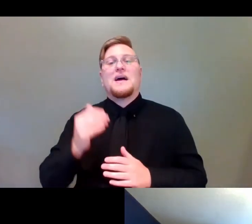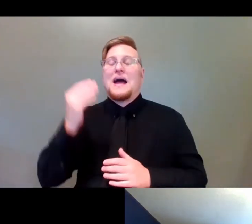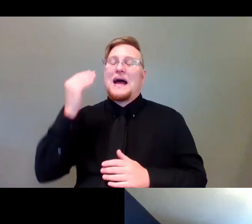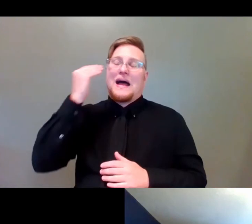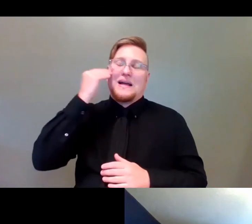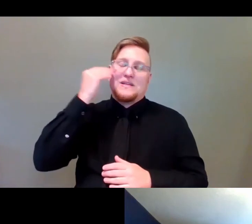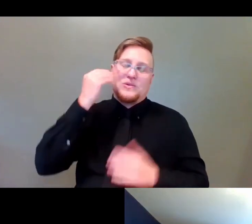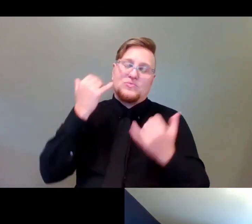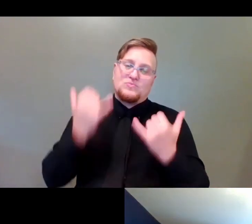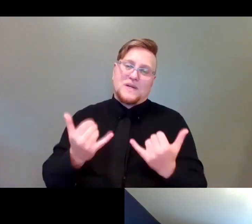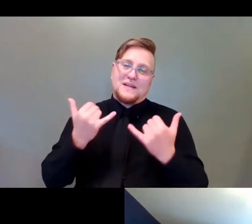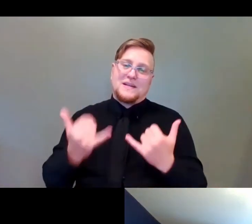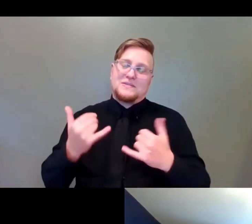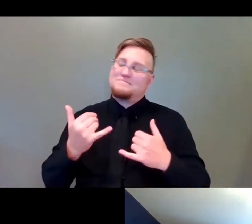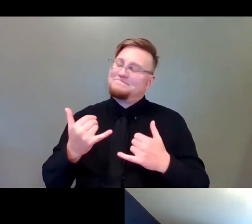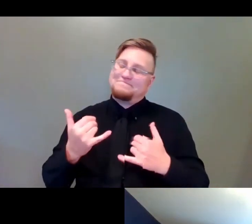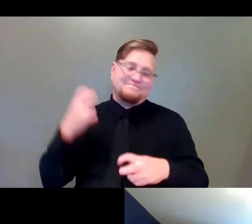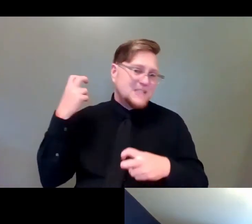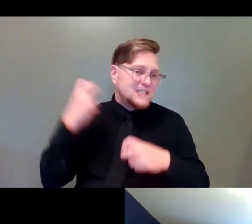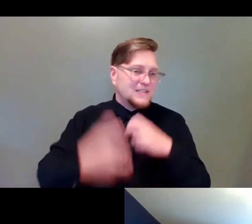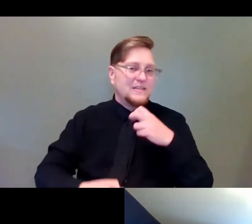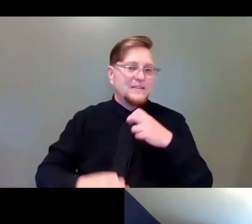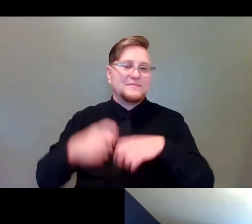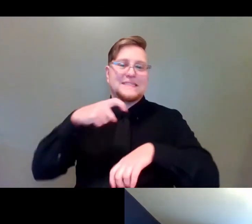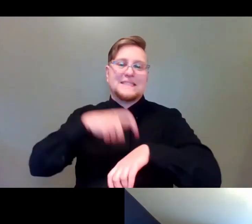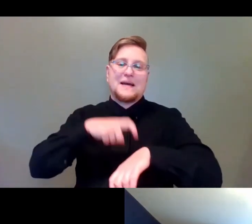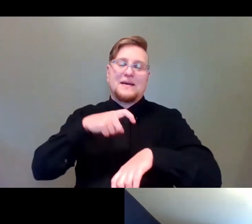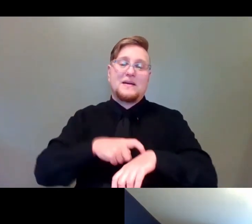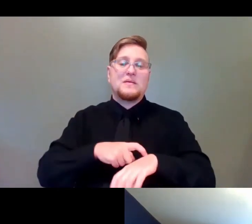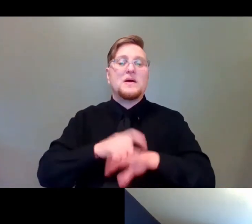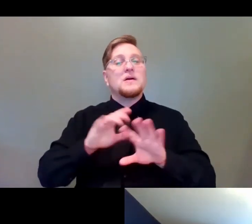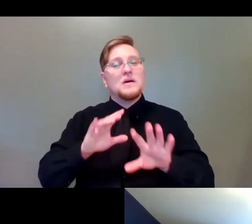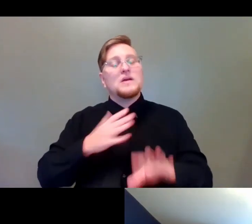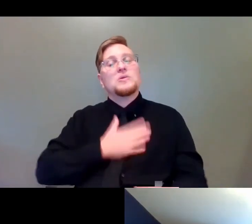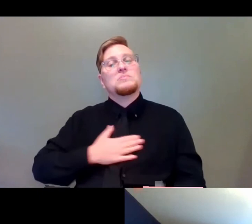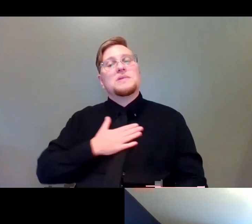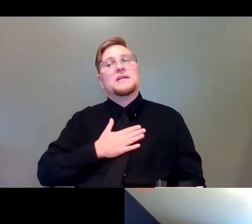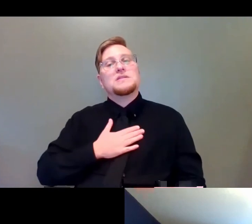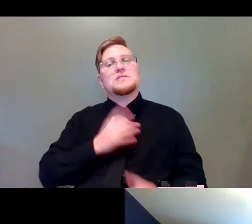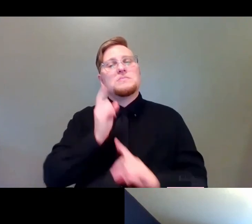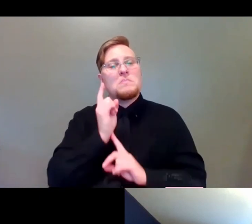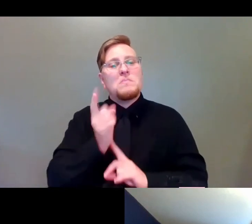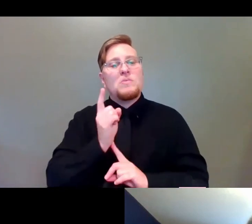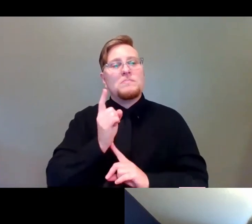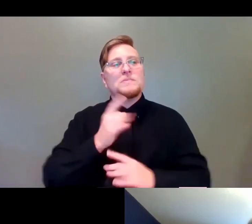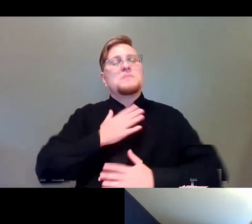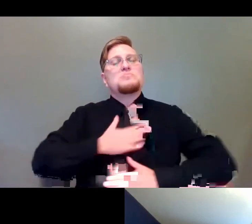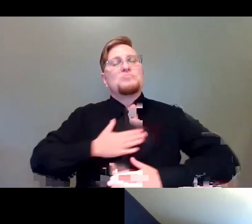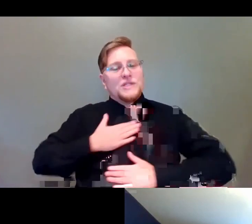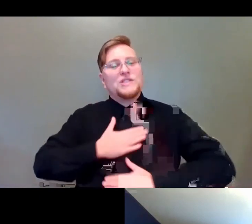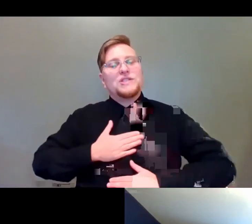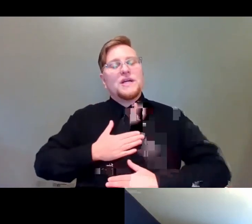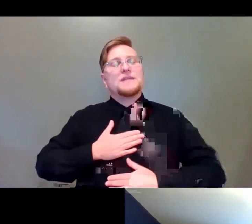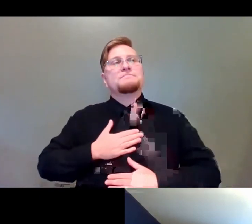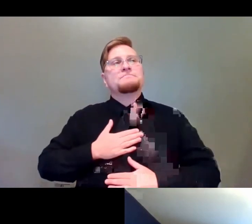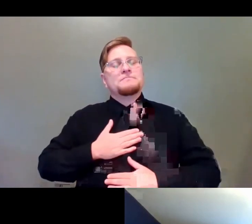times, but I hope you all just take a moment to appreciate what you all are doing, also to change